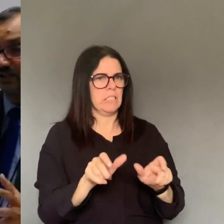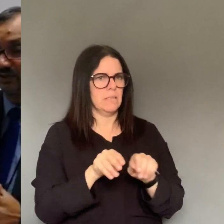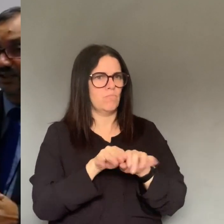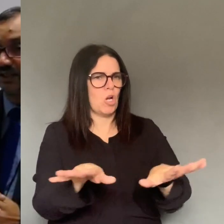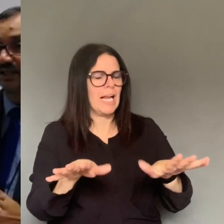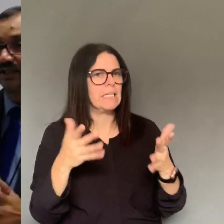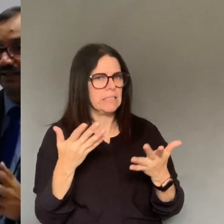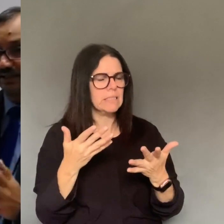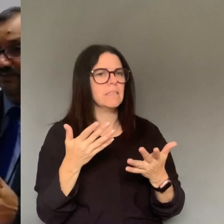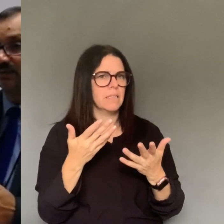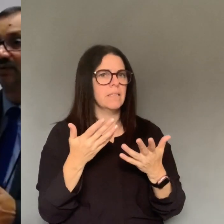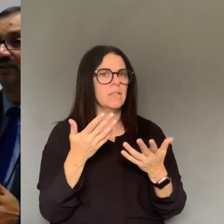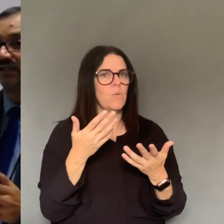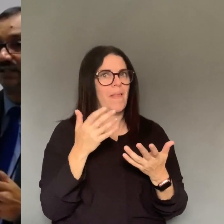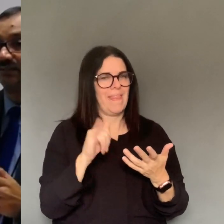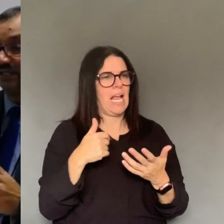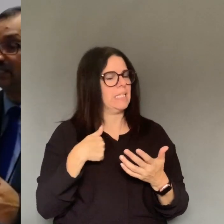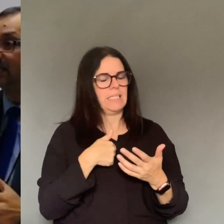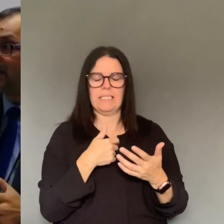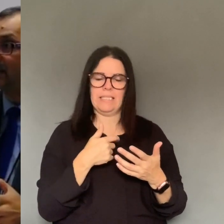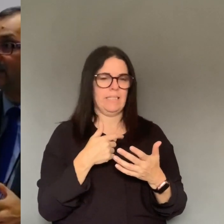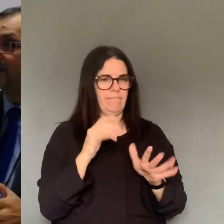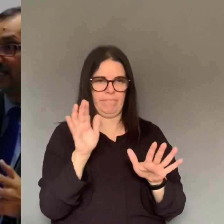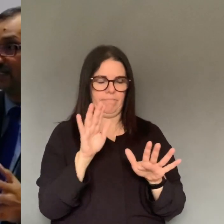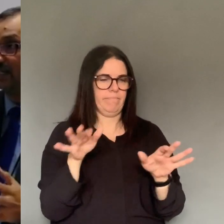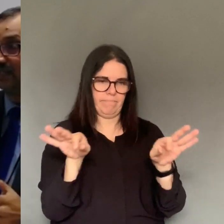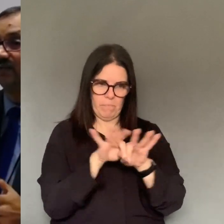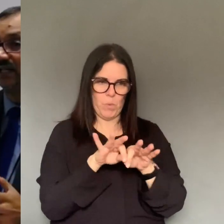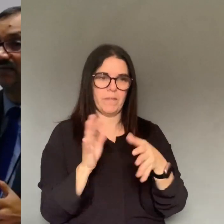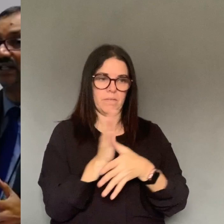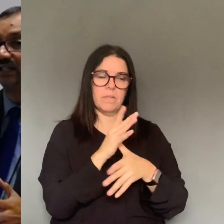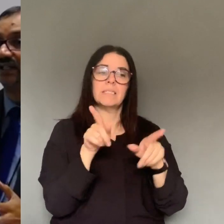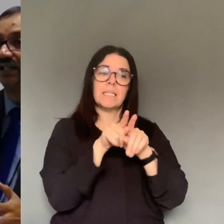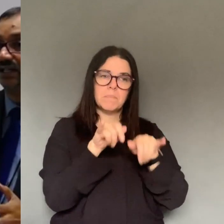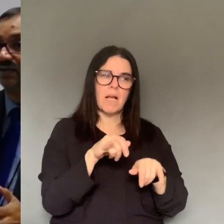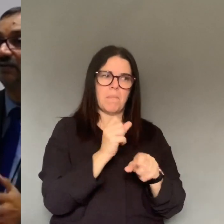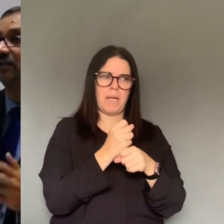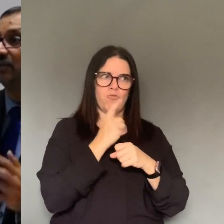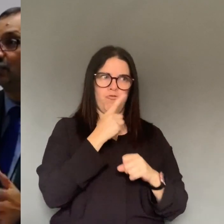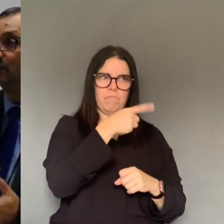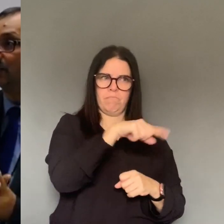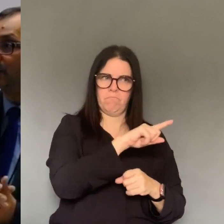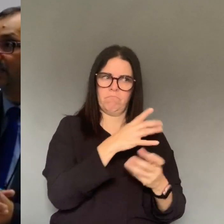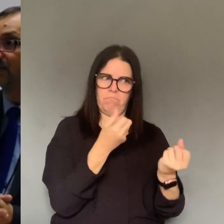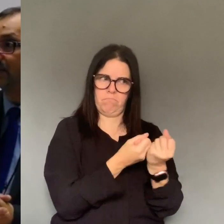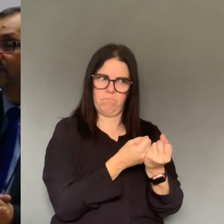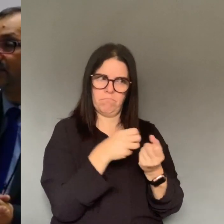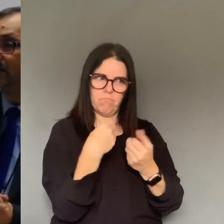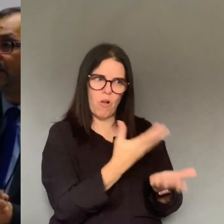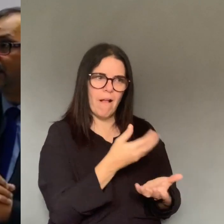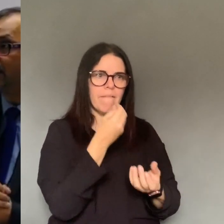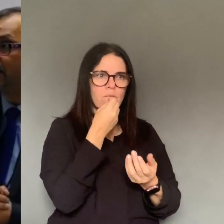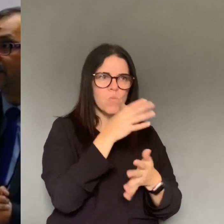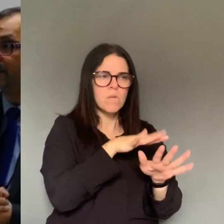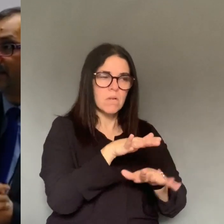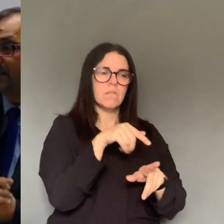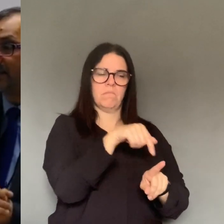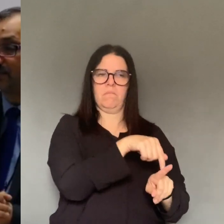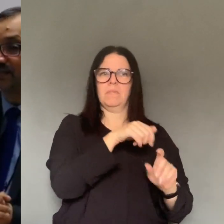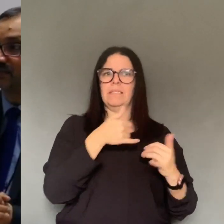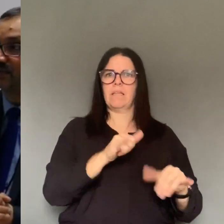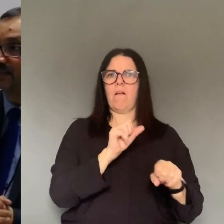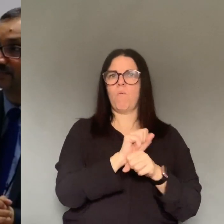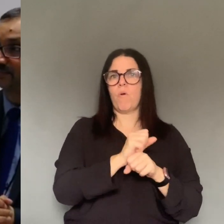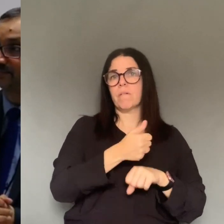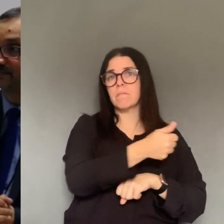to make sure that these people are being taken care of and they are doing everything that they need to protect our community in the best